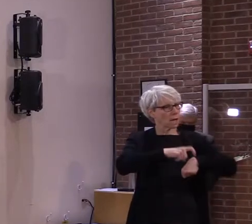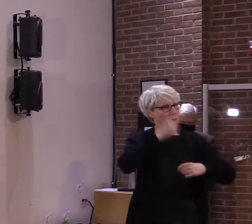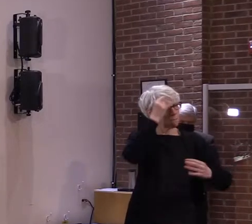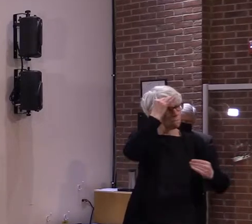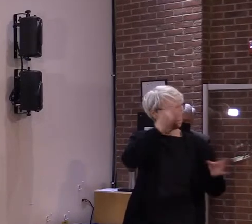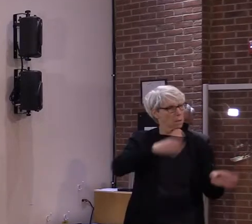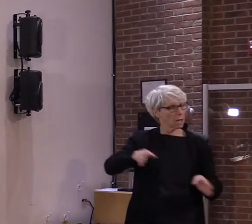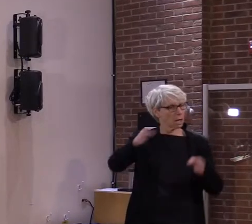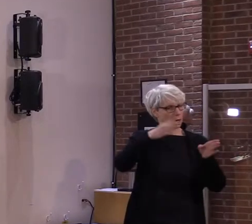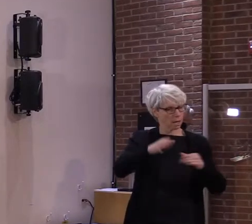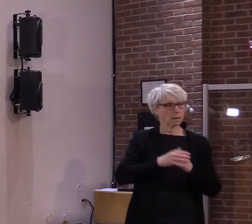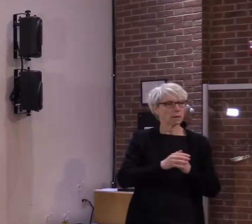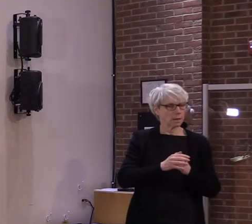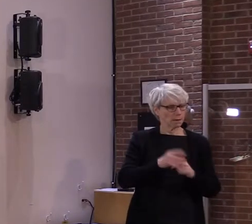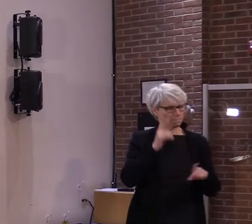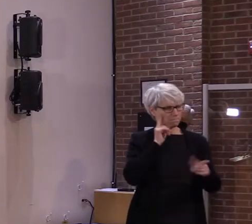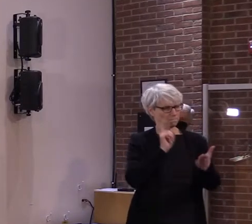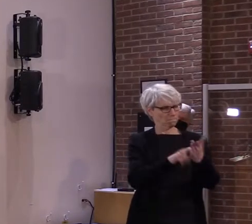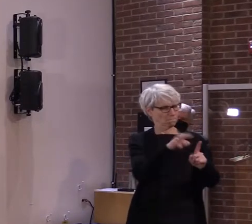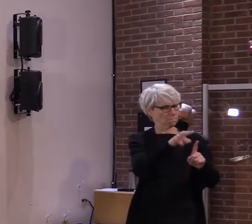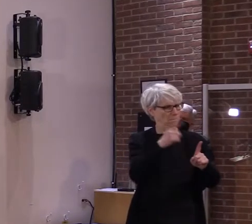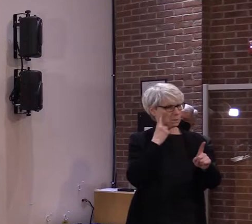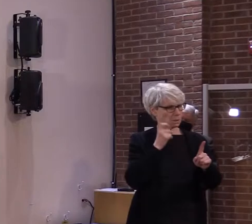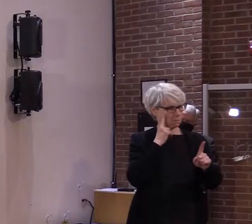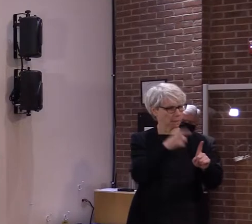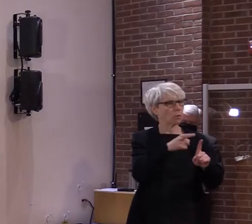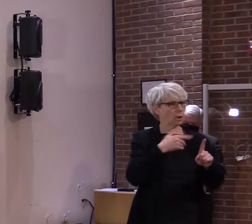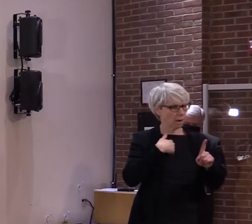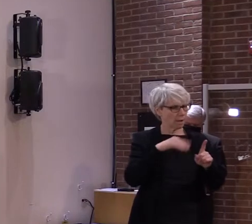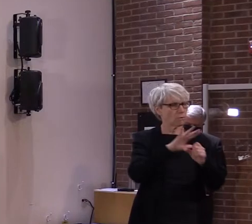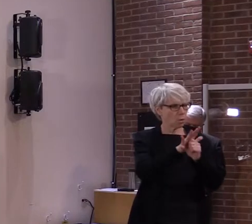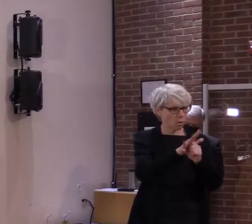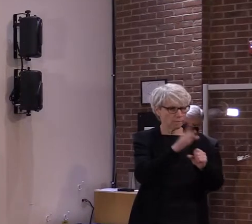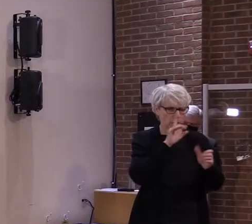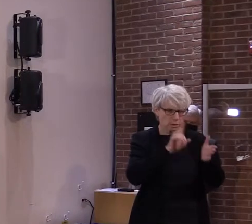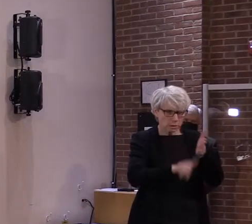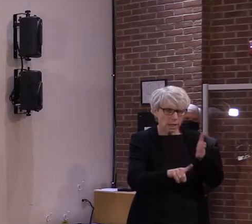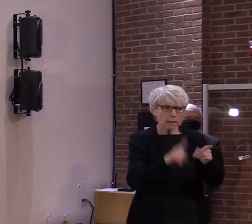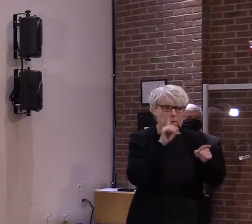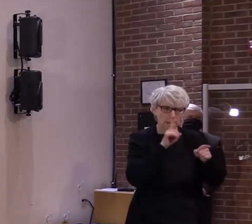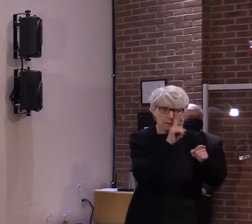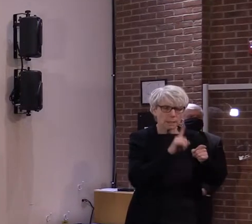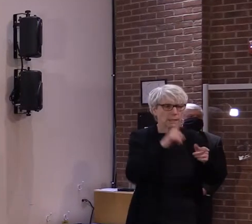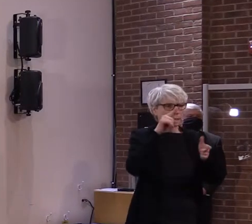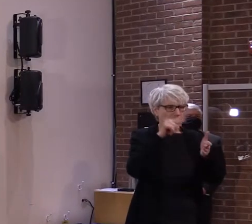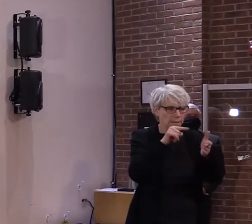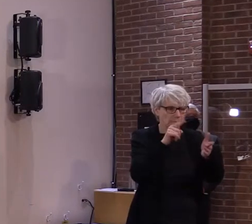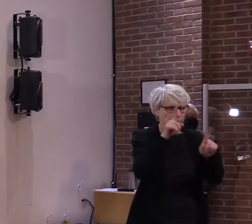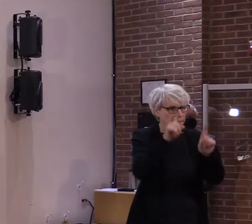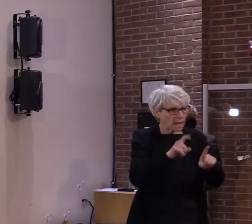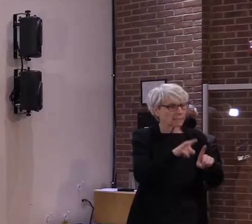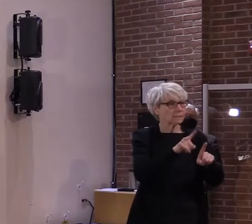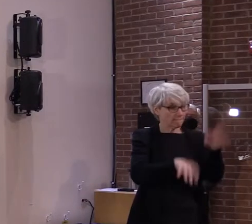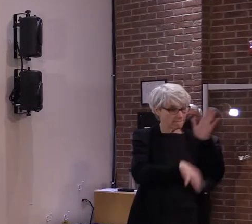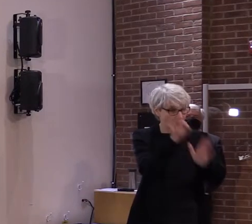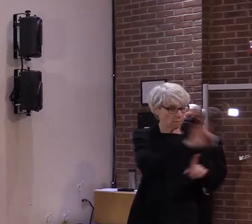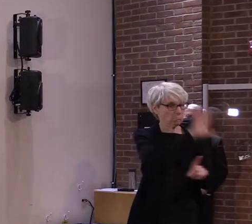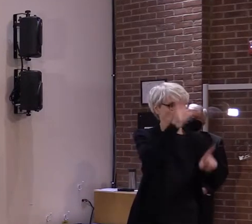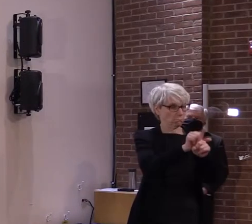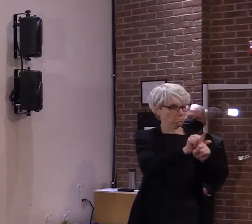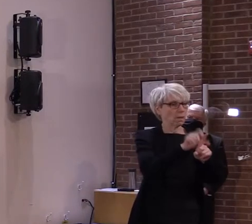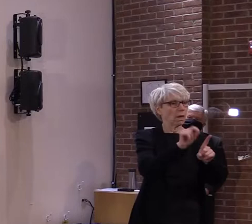test suspected cases and trace their close contacts. For those who do get very sick, we know much more